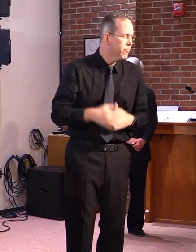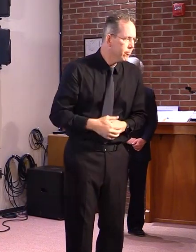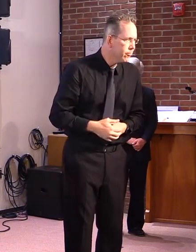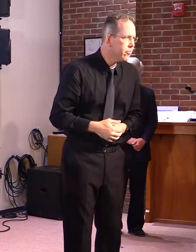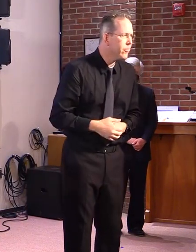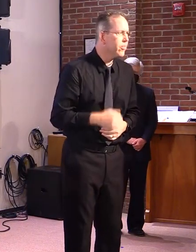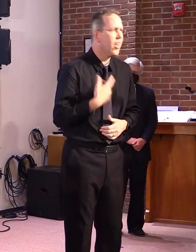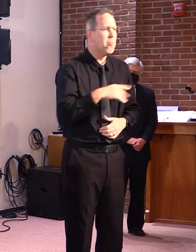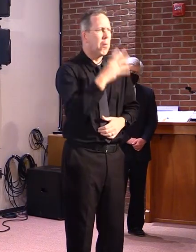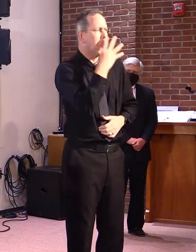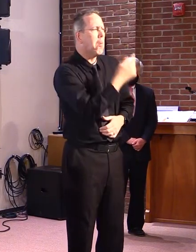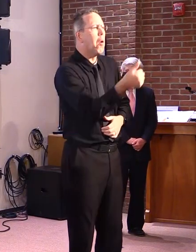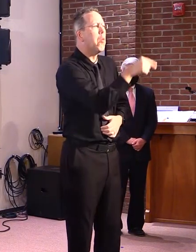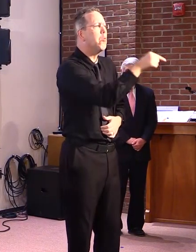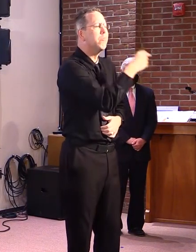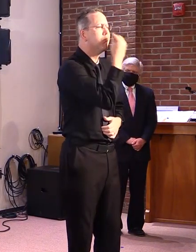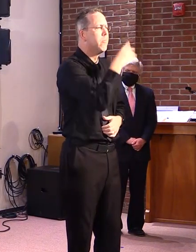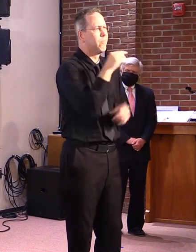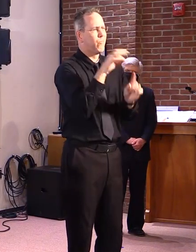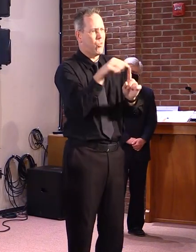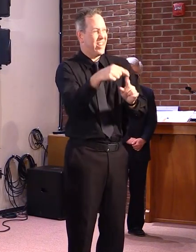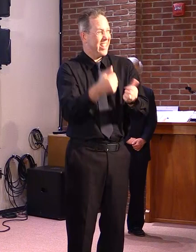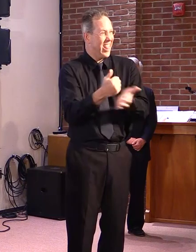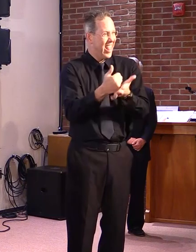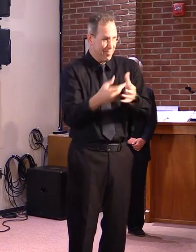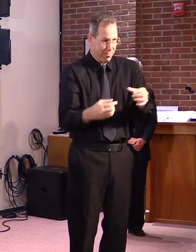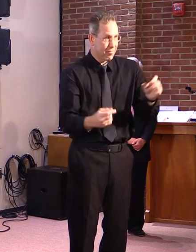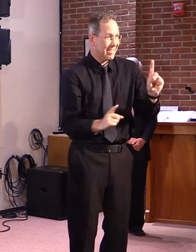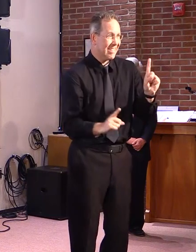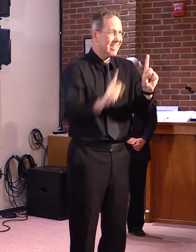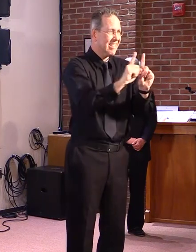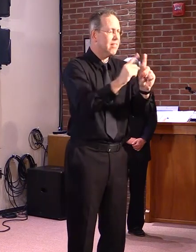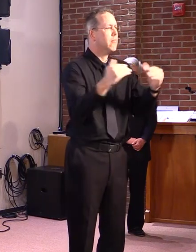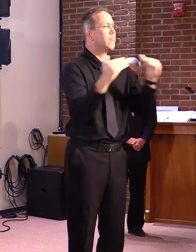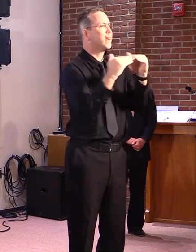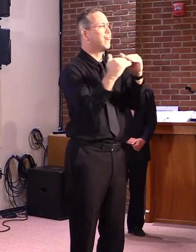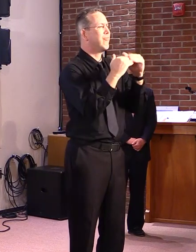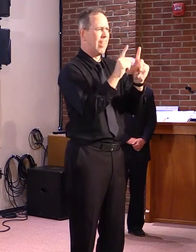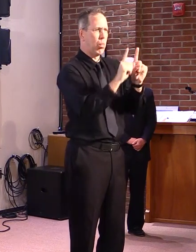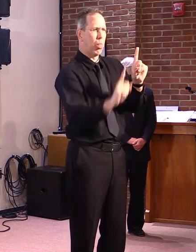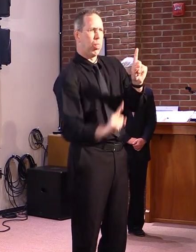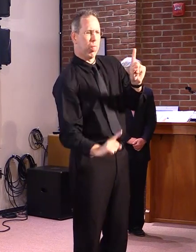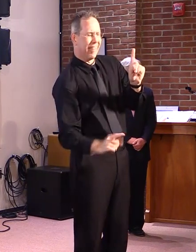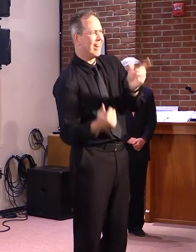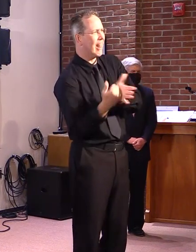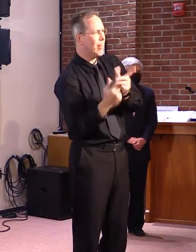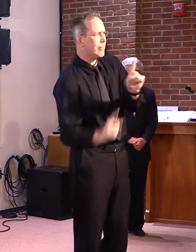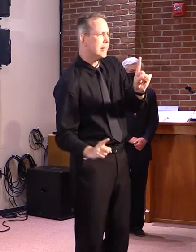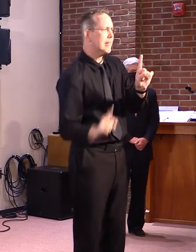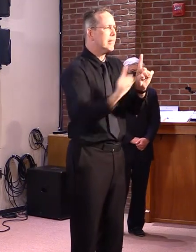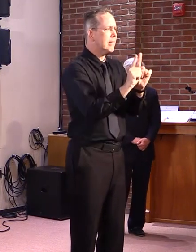And of course, all lives matter, but Black lives matter right now, and we need to address it.